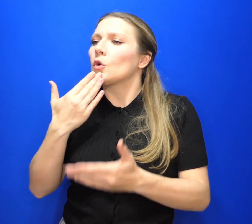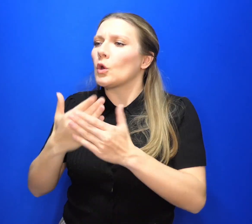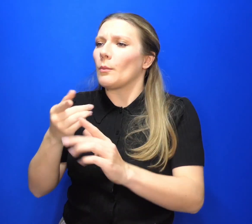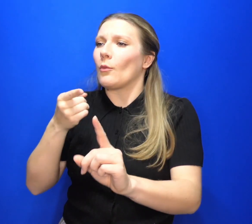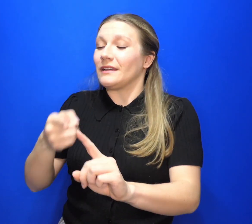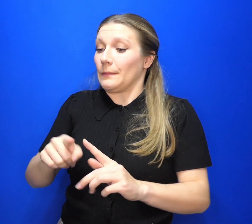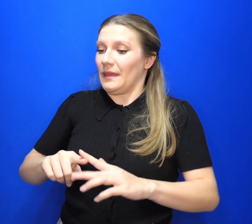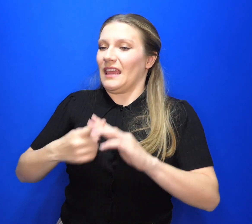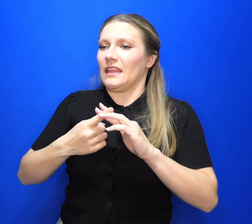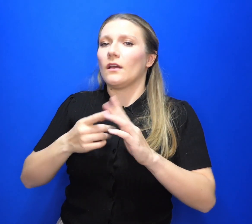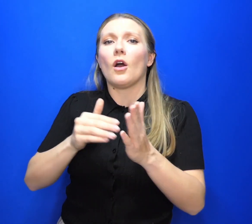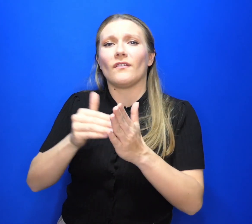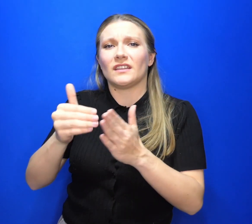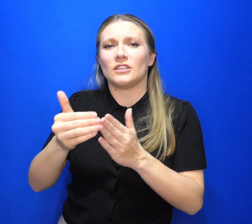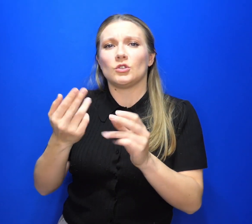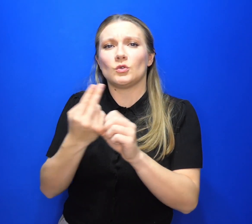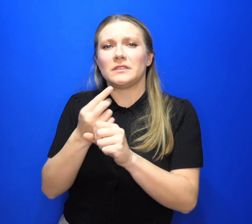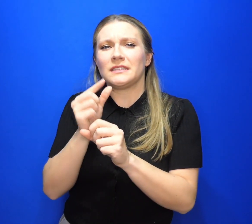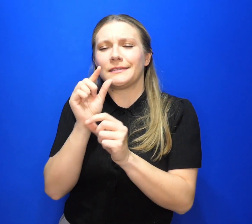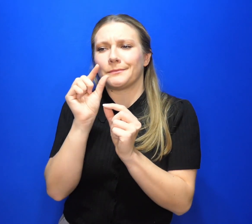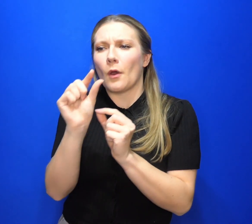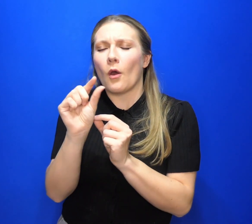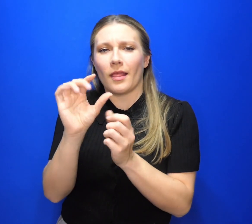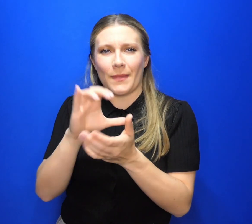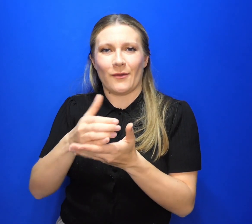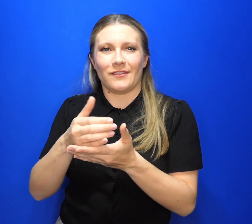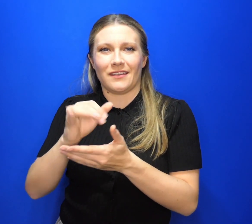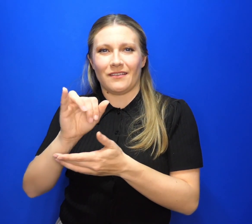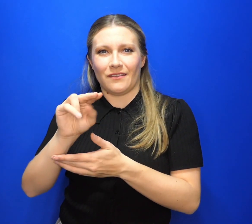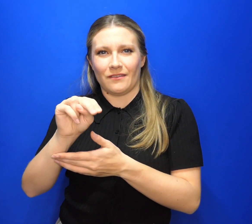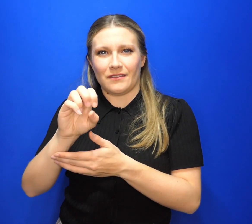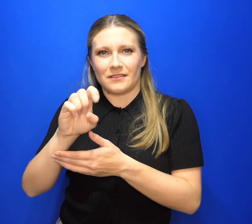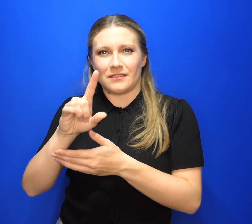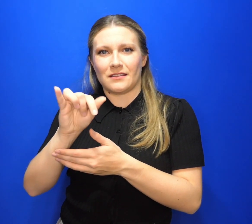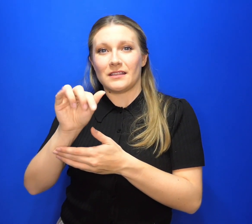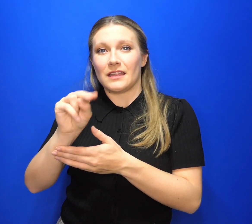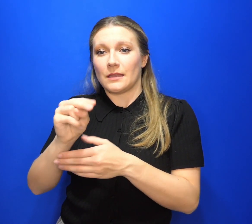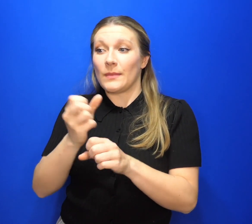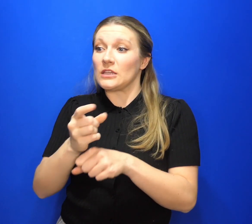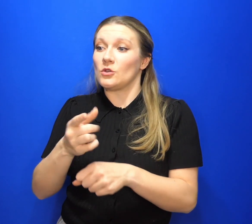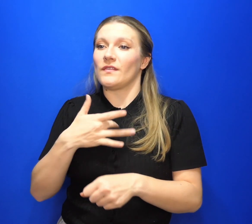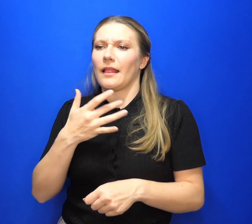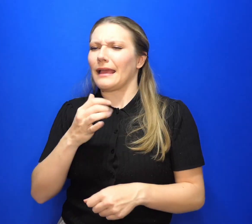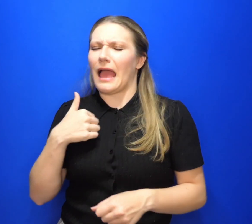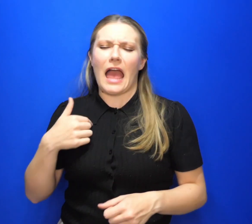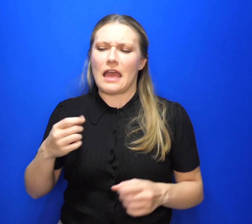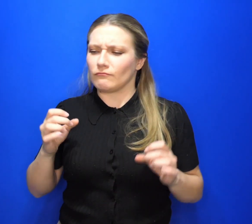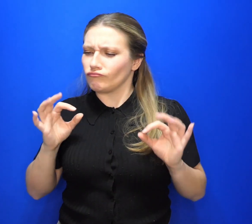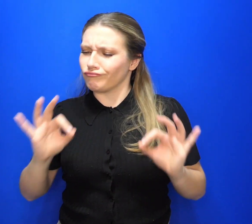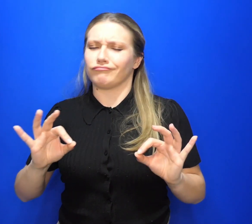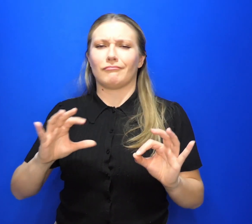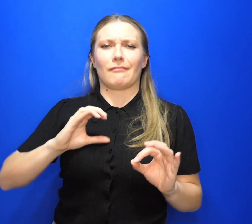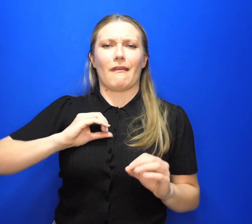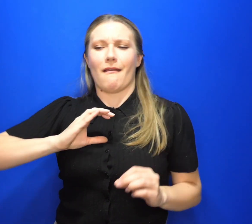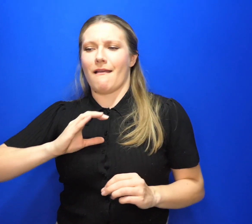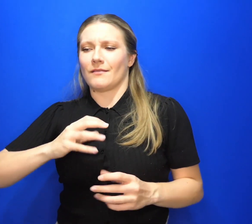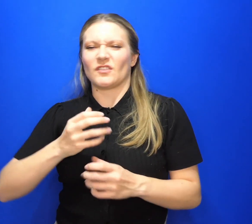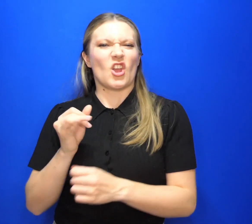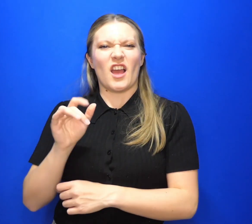in the beginning, you're very likely using such a small amount of insulin, and it can make you feel like, I've got this. It's so easy. But if your